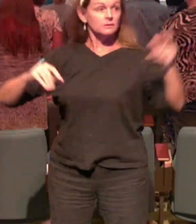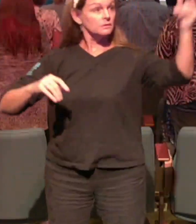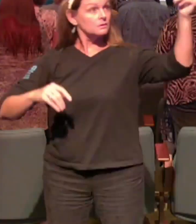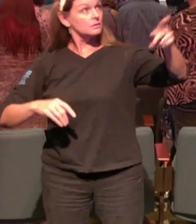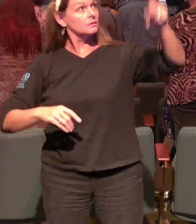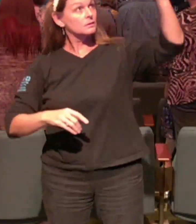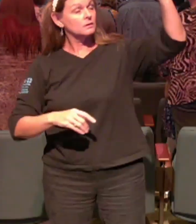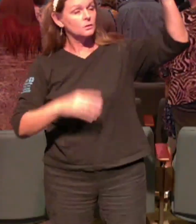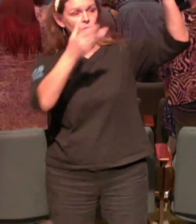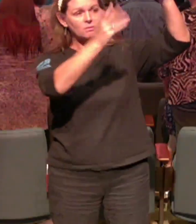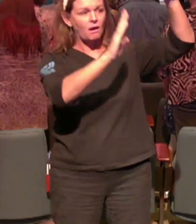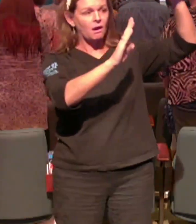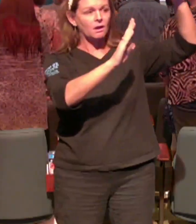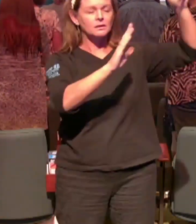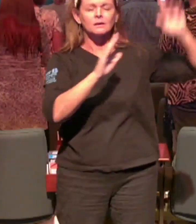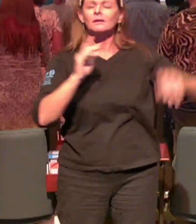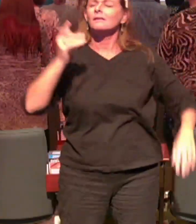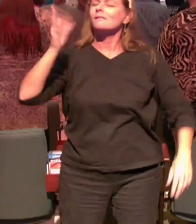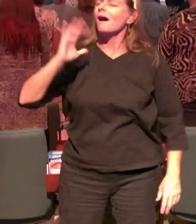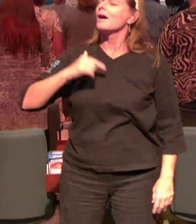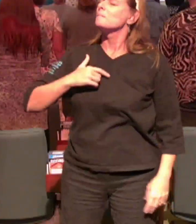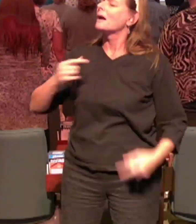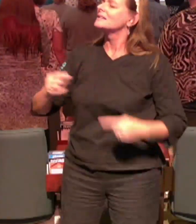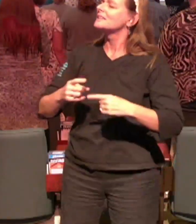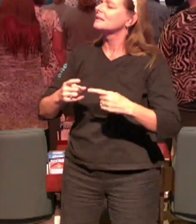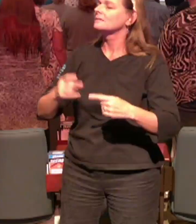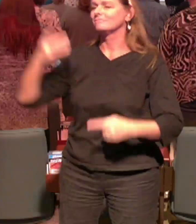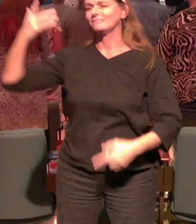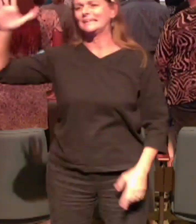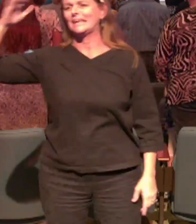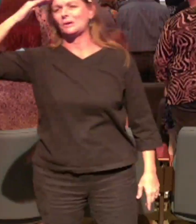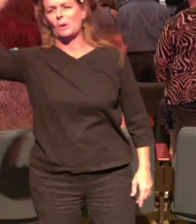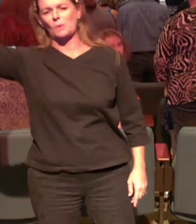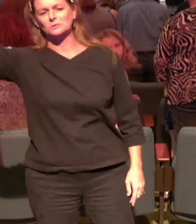And then confess what that sin is to God. Just tell him. He already knows.